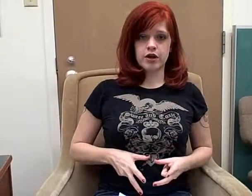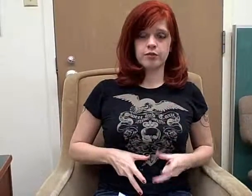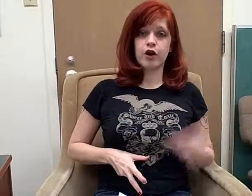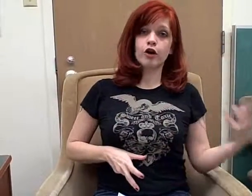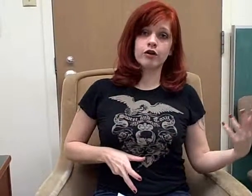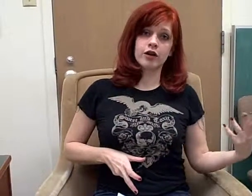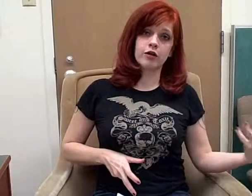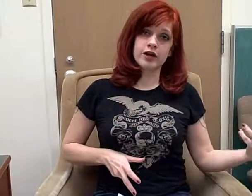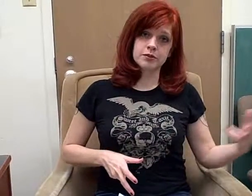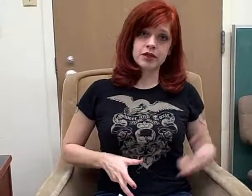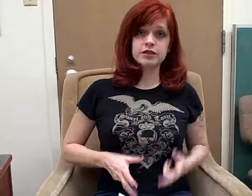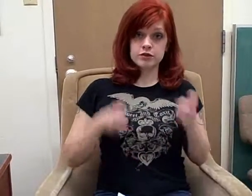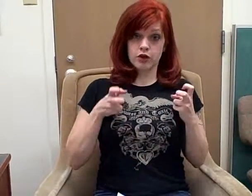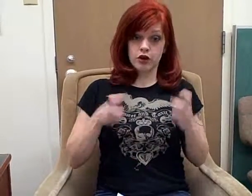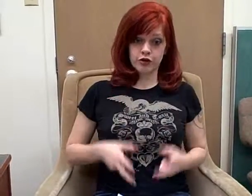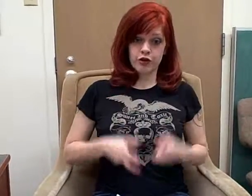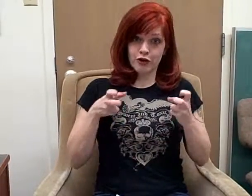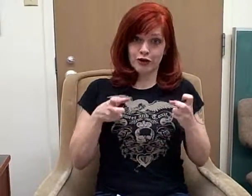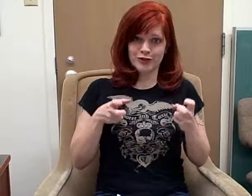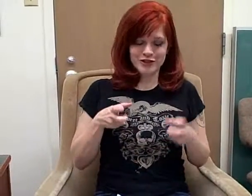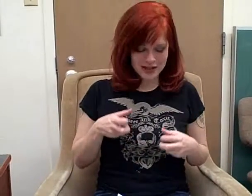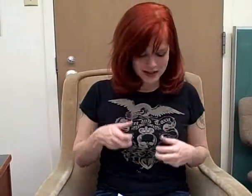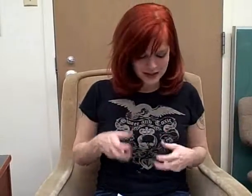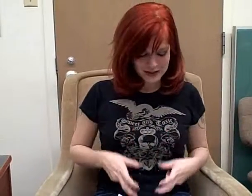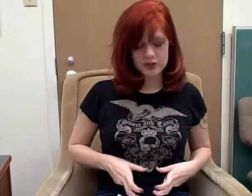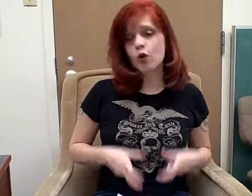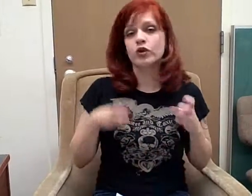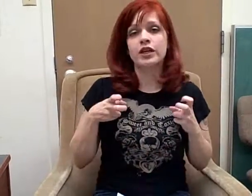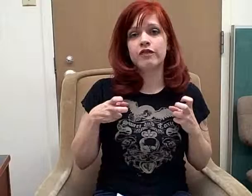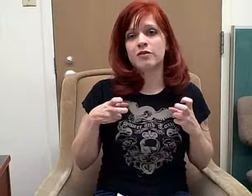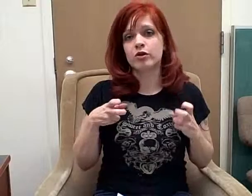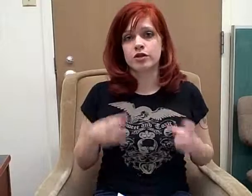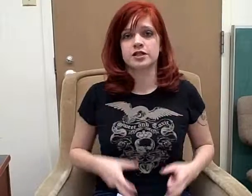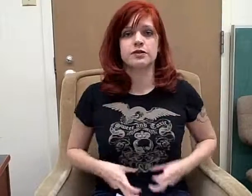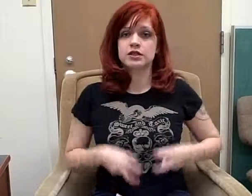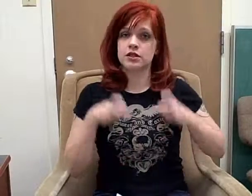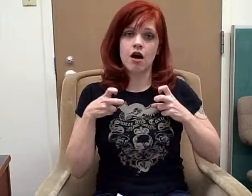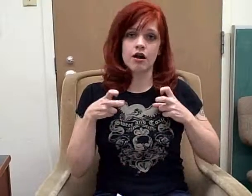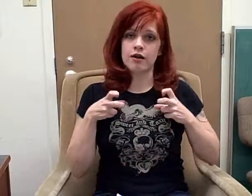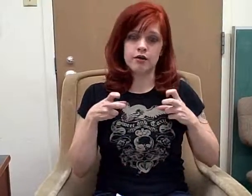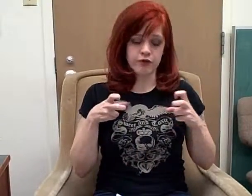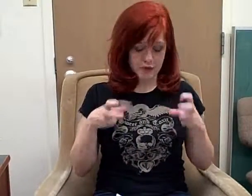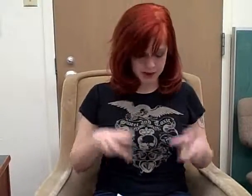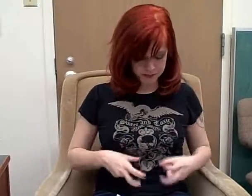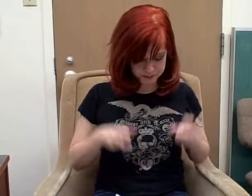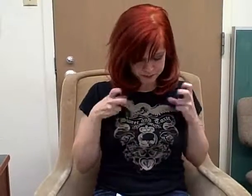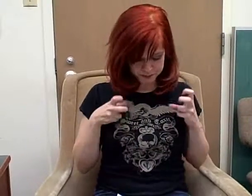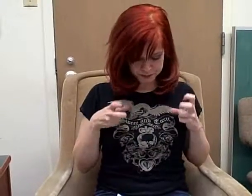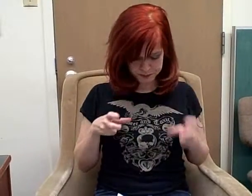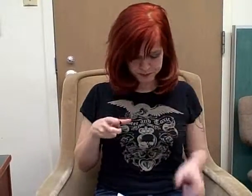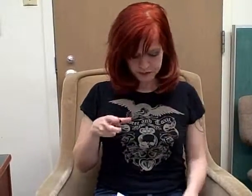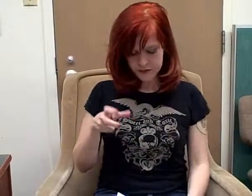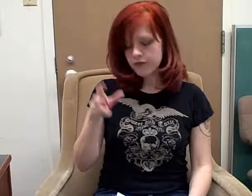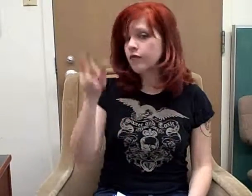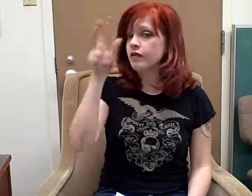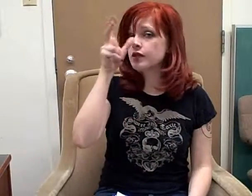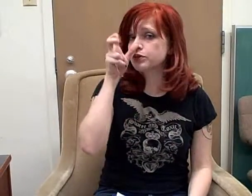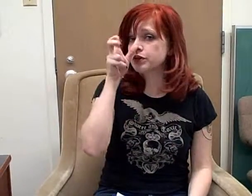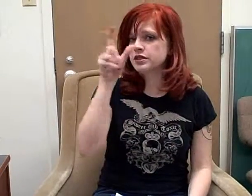the harder an orgasm it is, the harder you would do it. This is only a female orgasm. This is not for men. This one is the